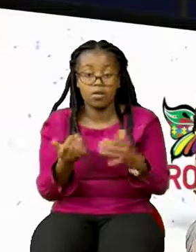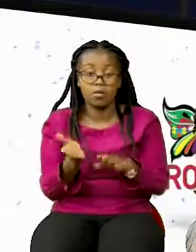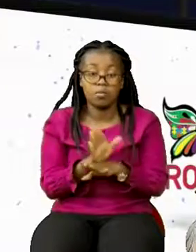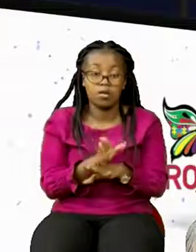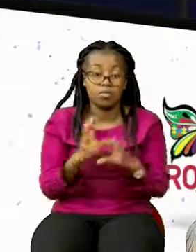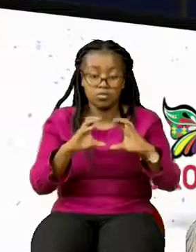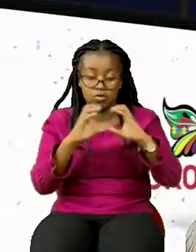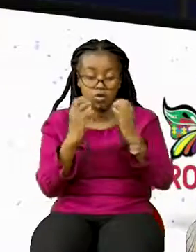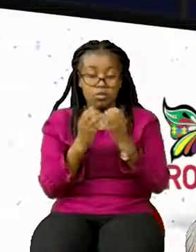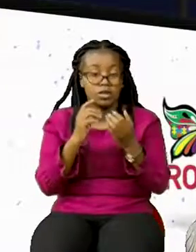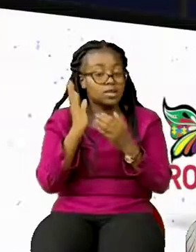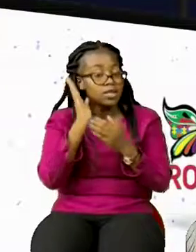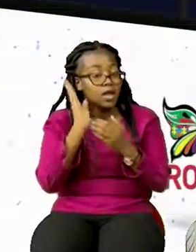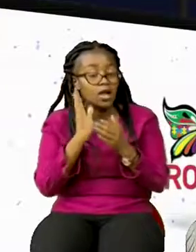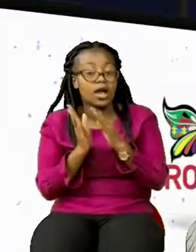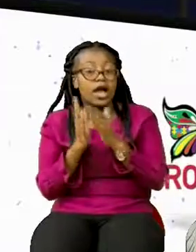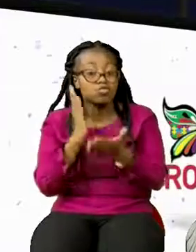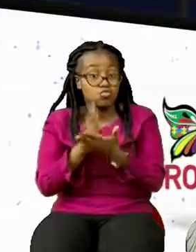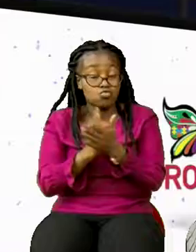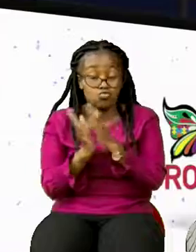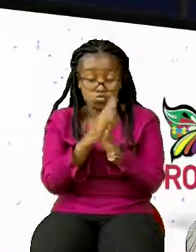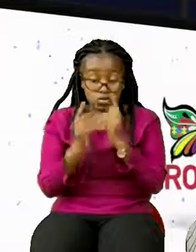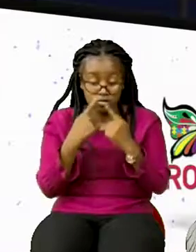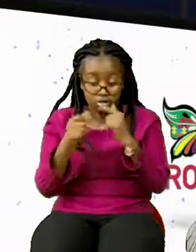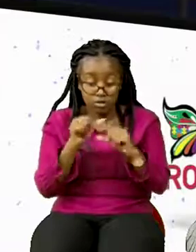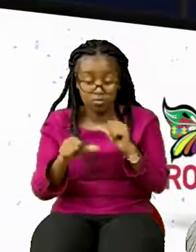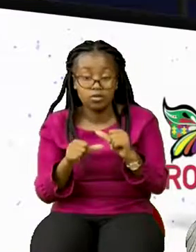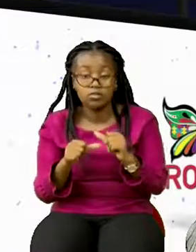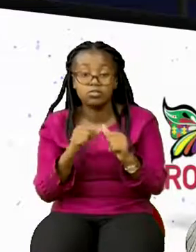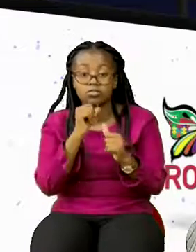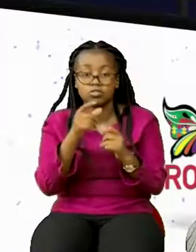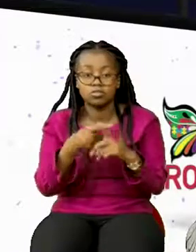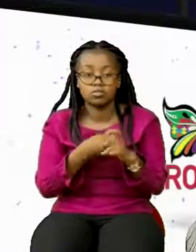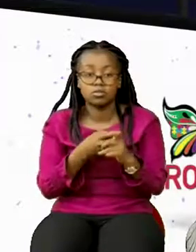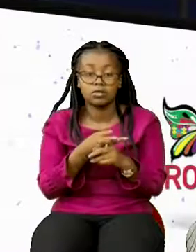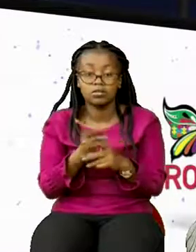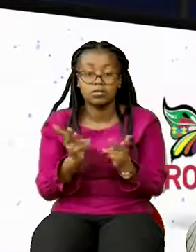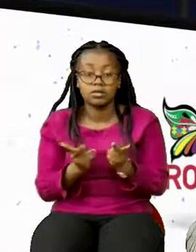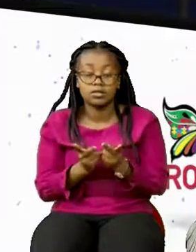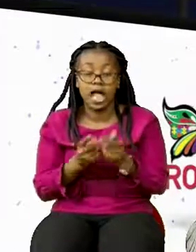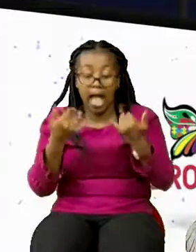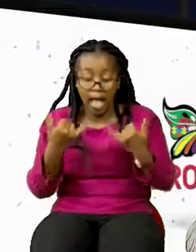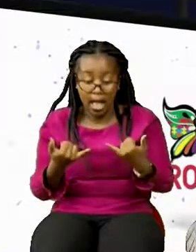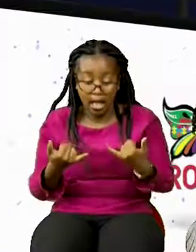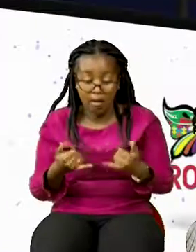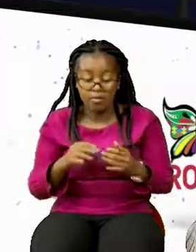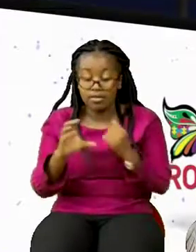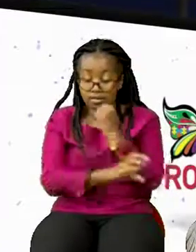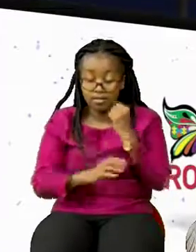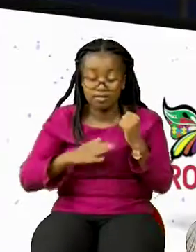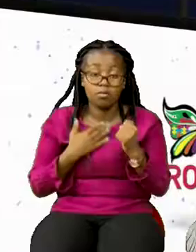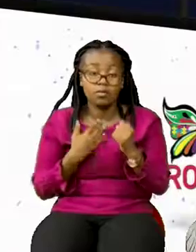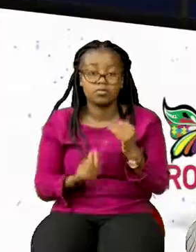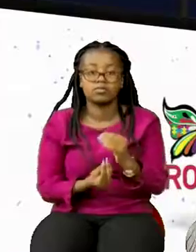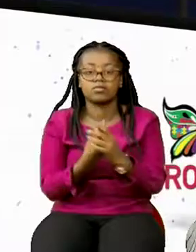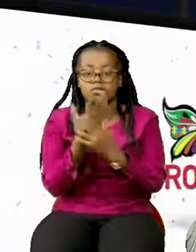to the community and hear real life stories, because all that we're talking about is not from nowhere. It happens right here in our country as we're